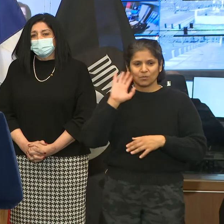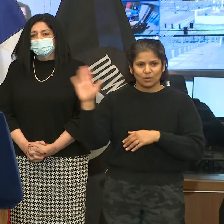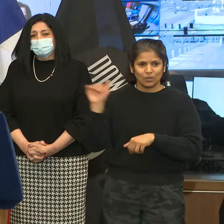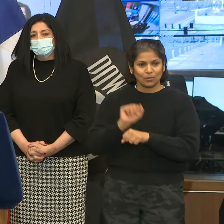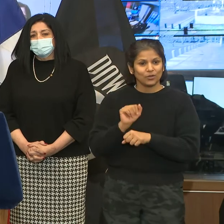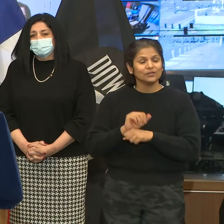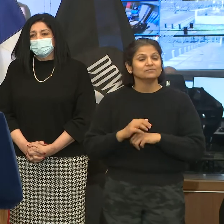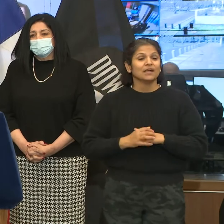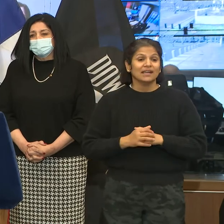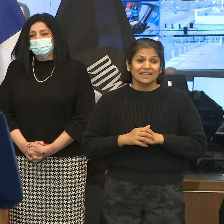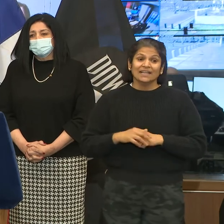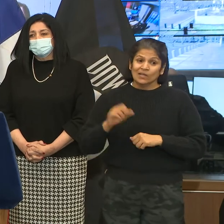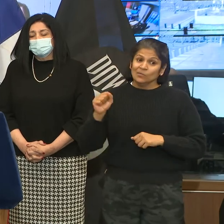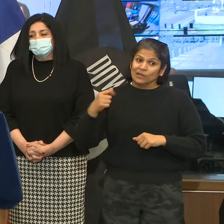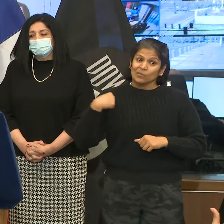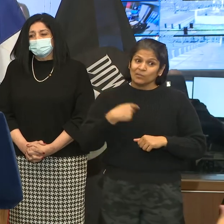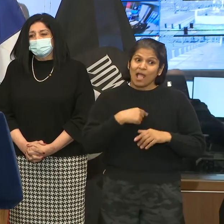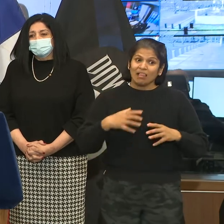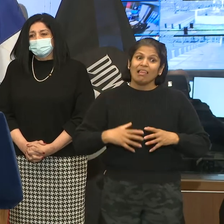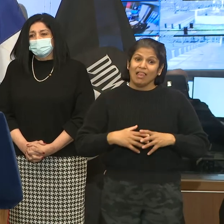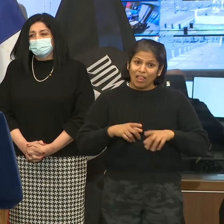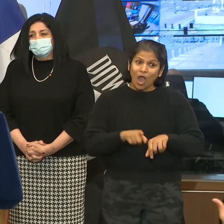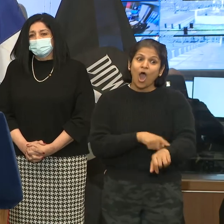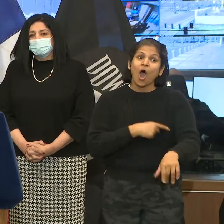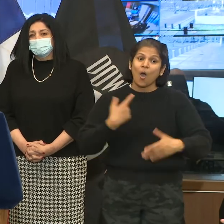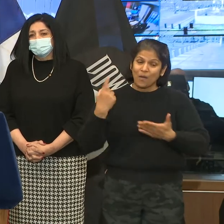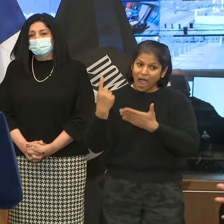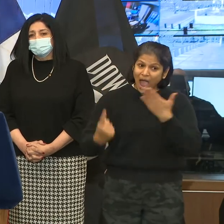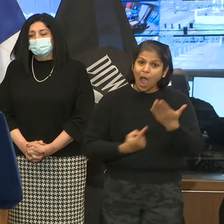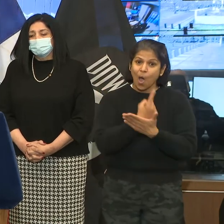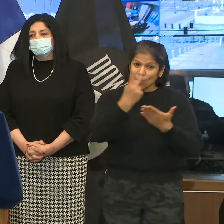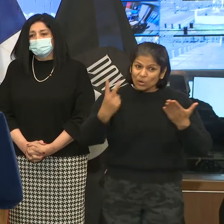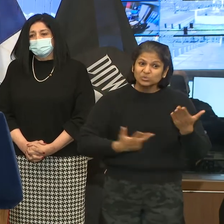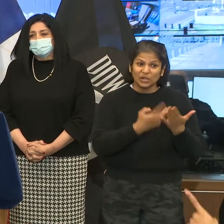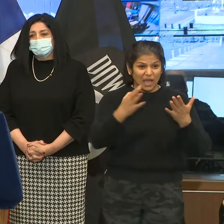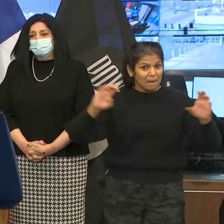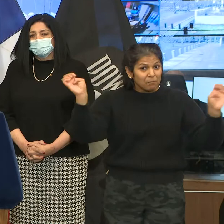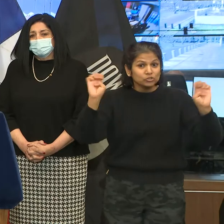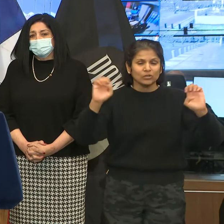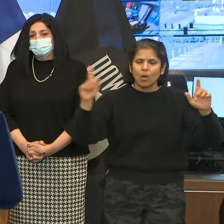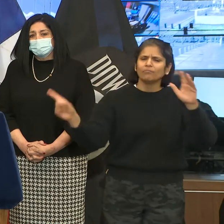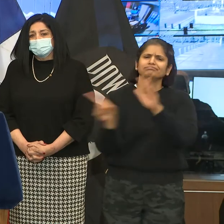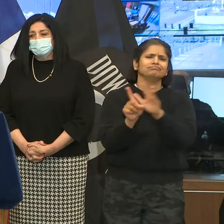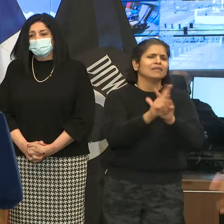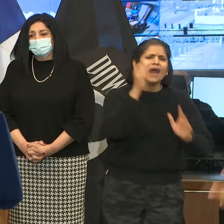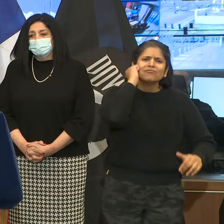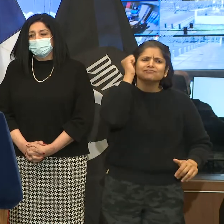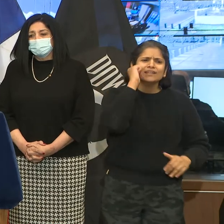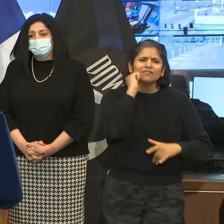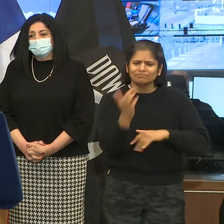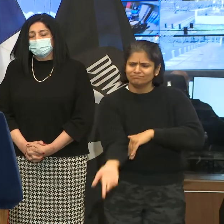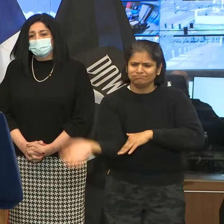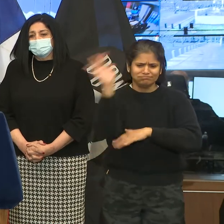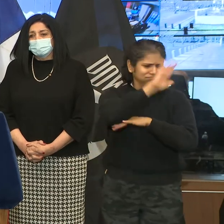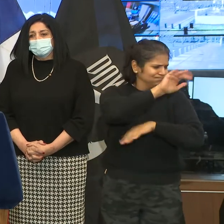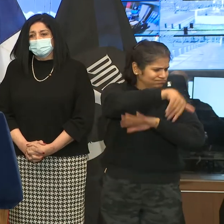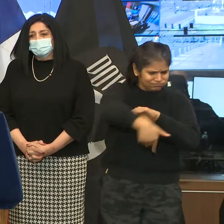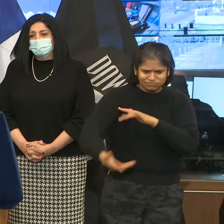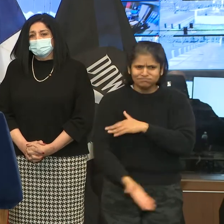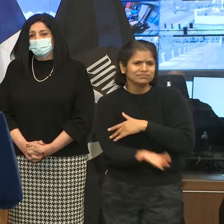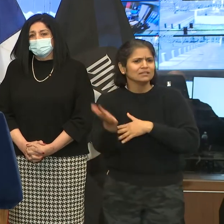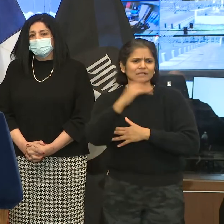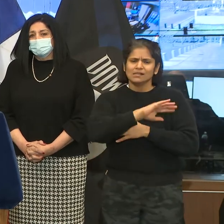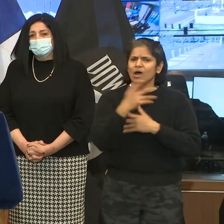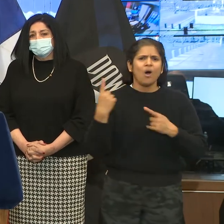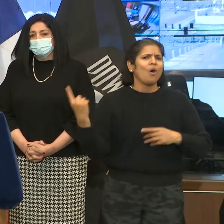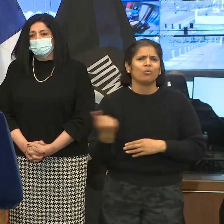hours, and emergencies certainly don't happen between Monday to Friday, 9 to 5. My family is used to my early morning conference calls, my staying late